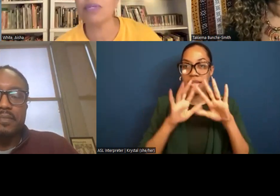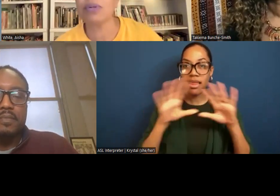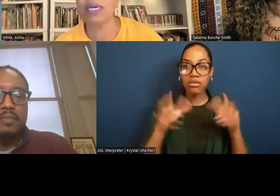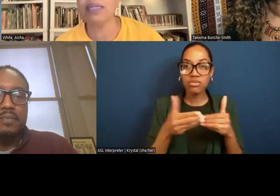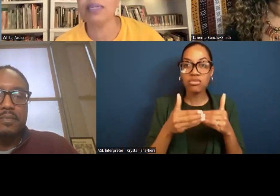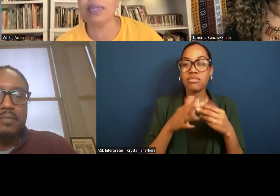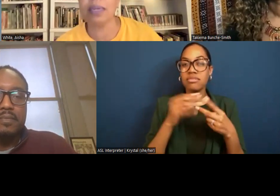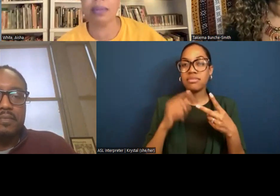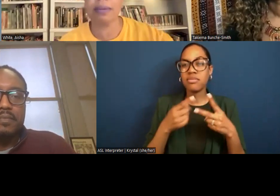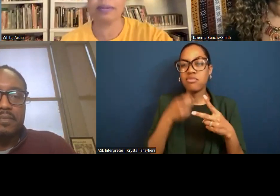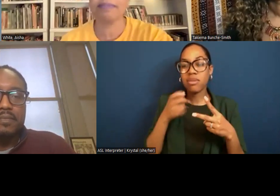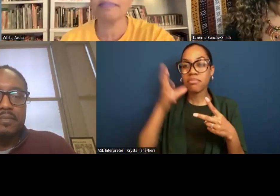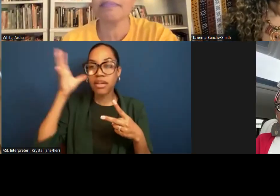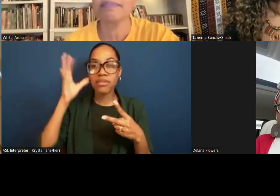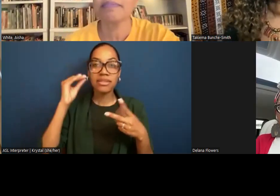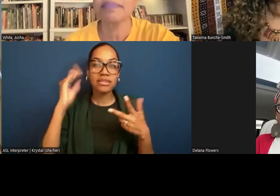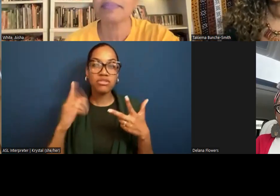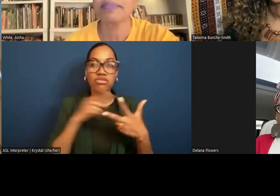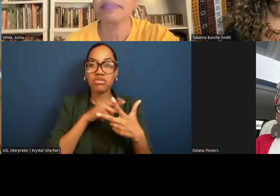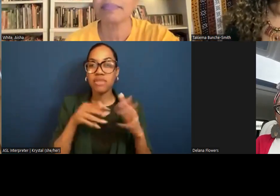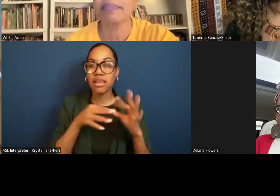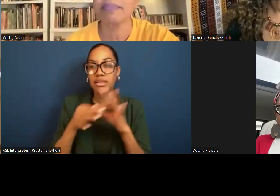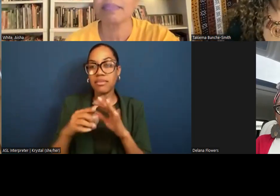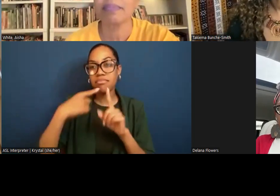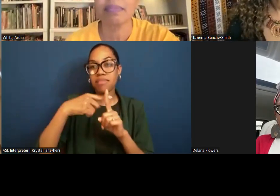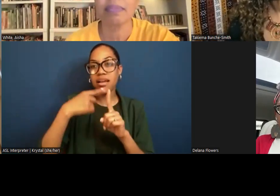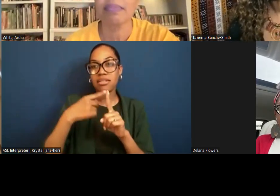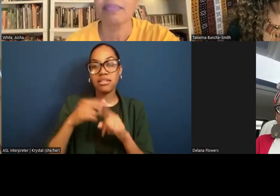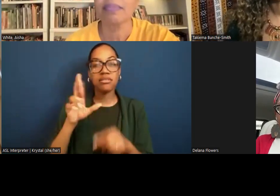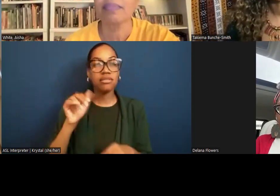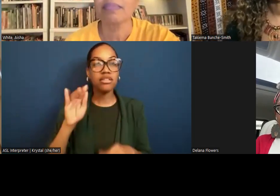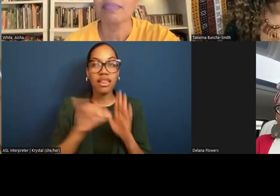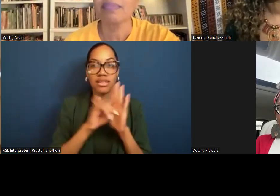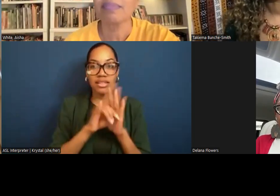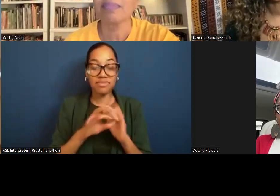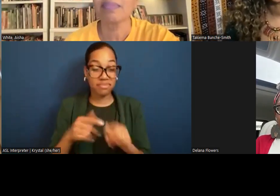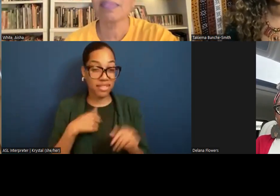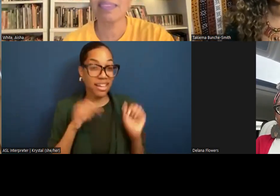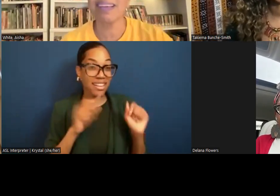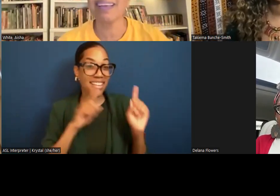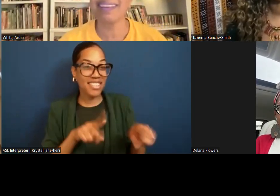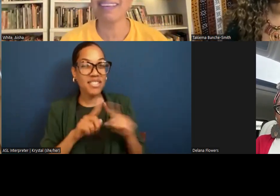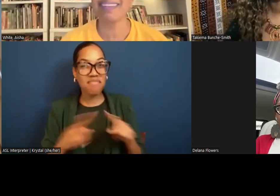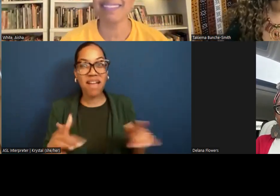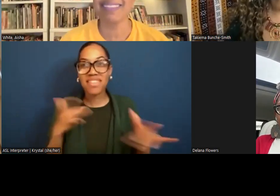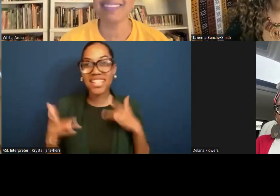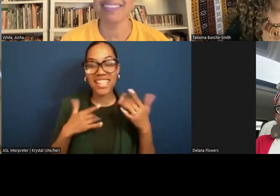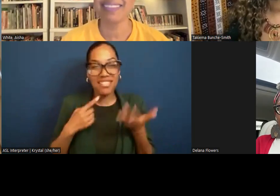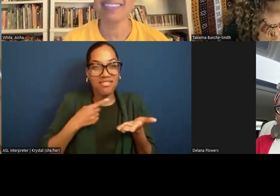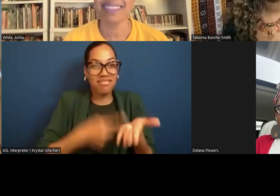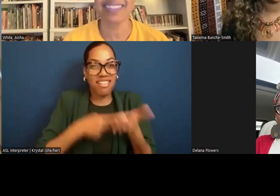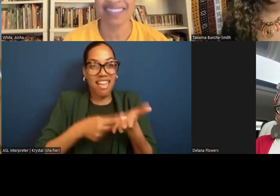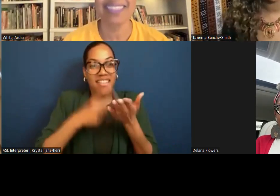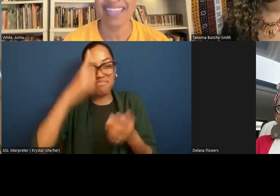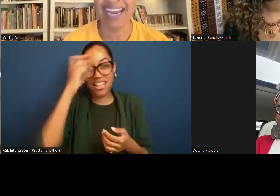positive racial identity? I can, Dr. White, but I'm itching to be in conversation because the panelists are